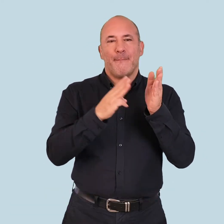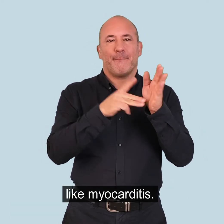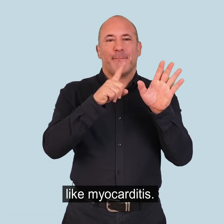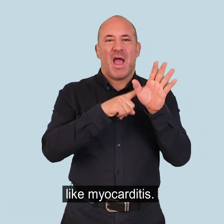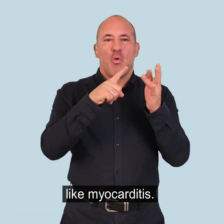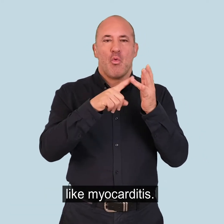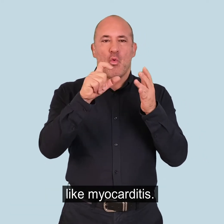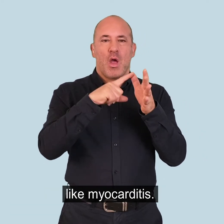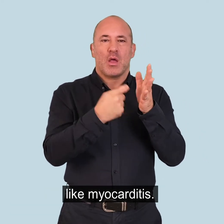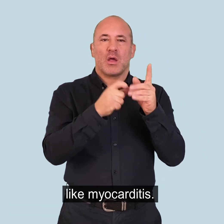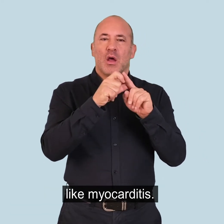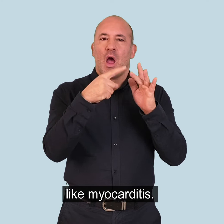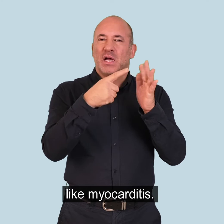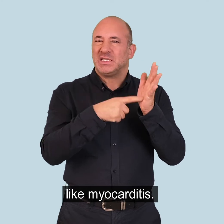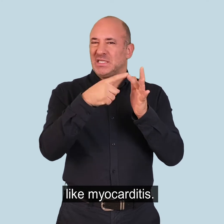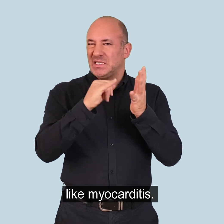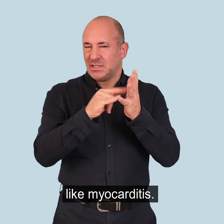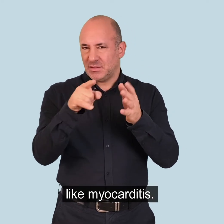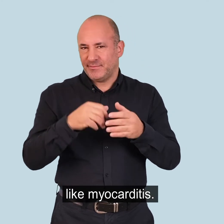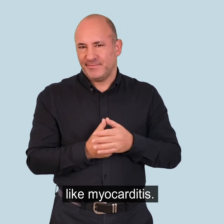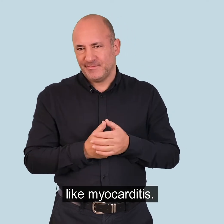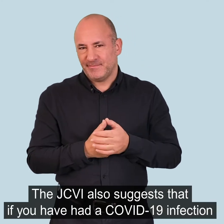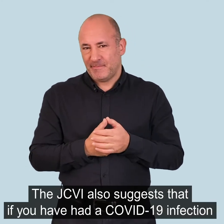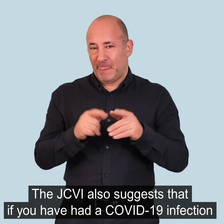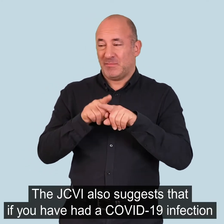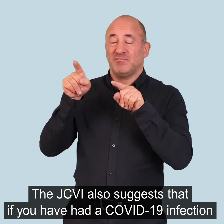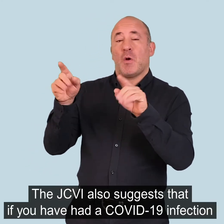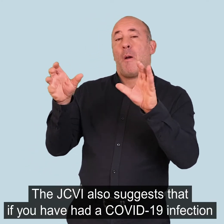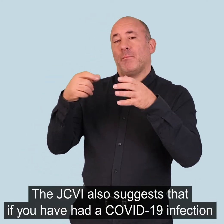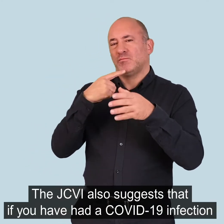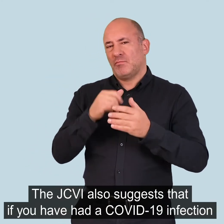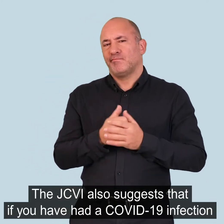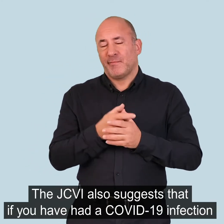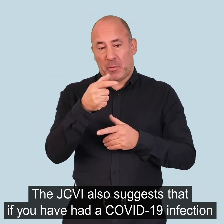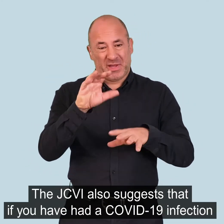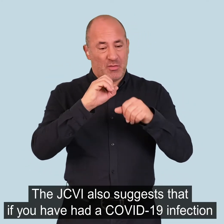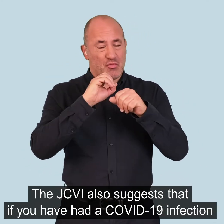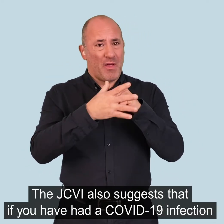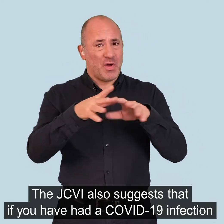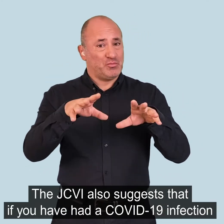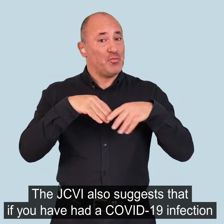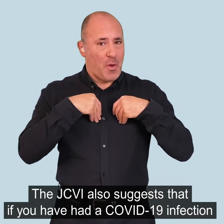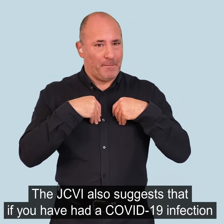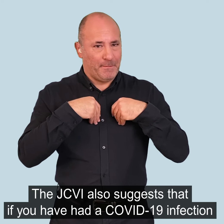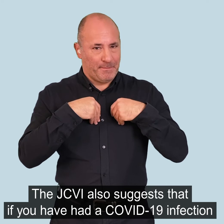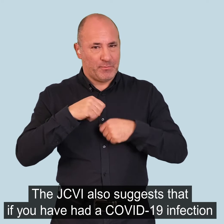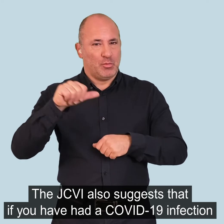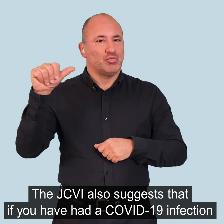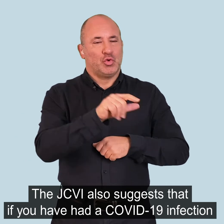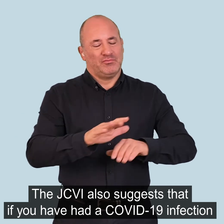like myocarditis. The JCVI also suggests that if you have had a